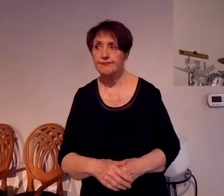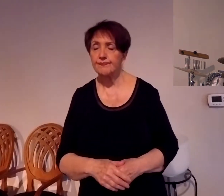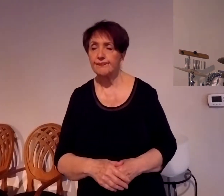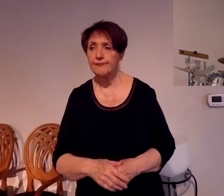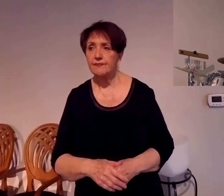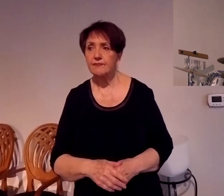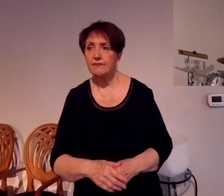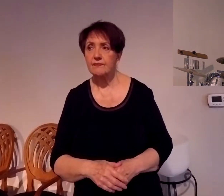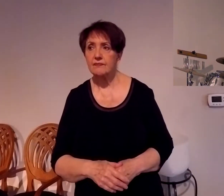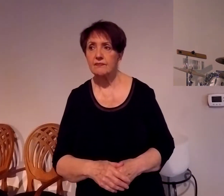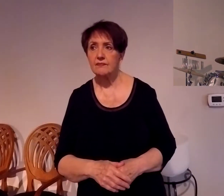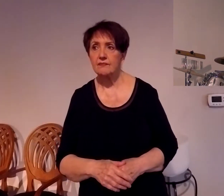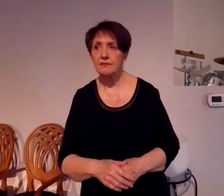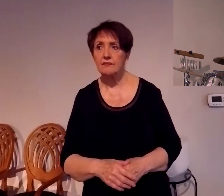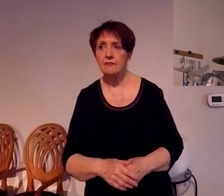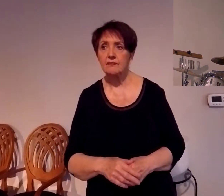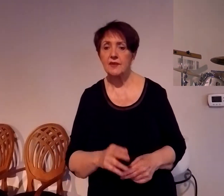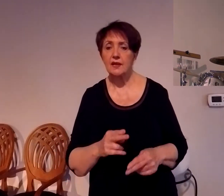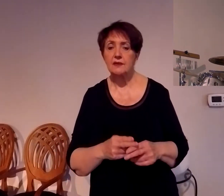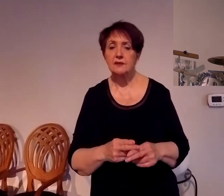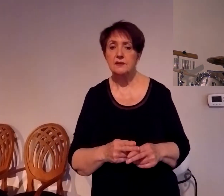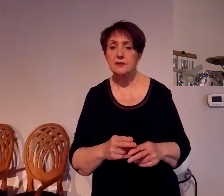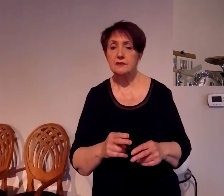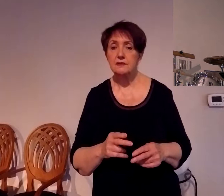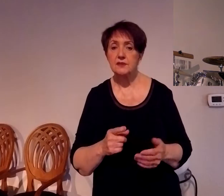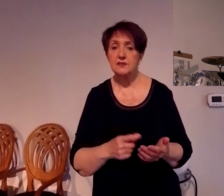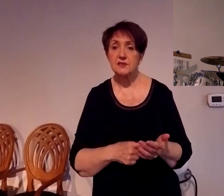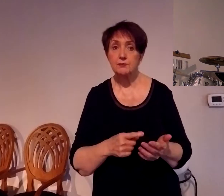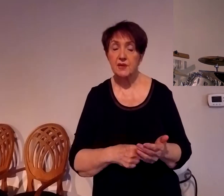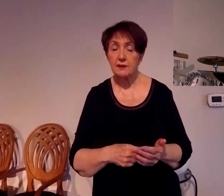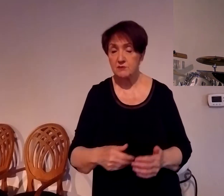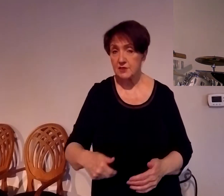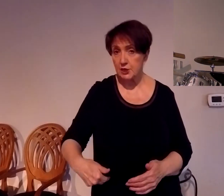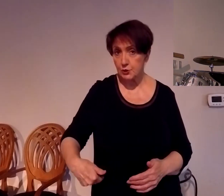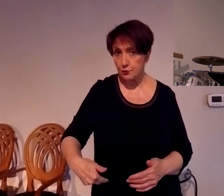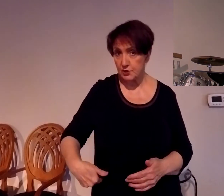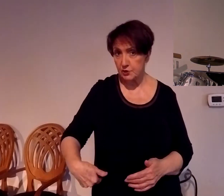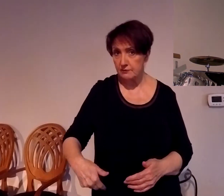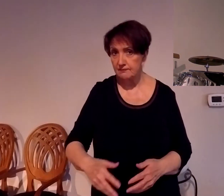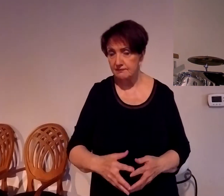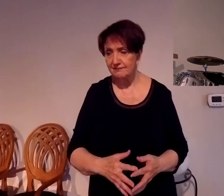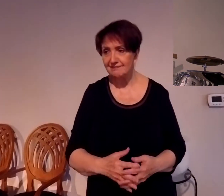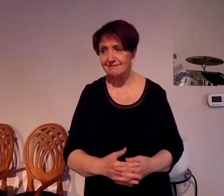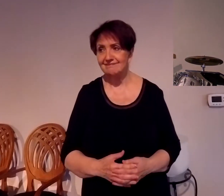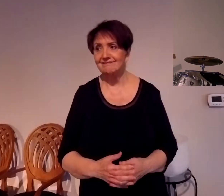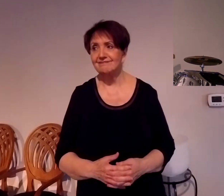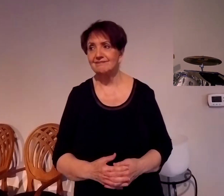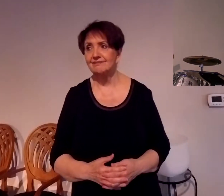And it's called sometimes intuition.